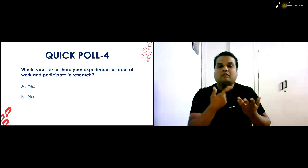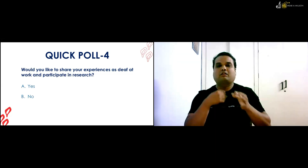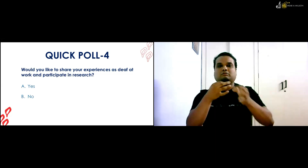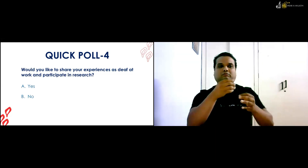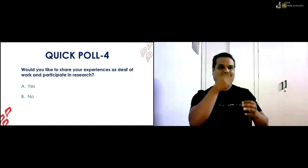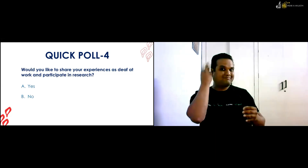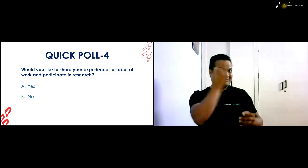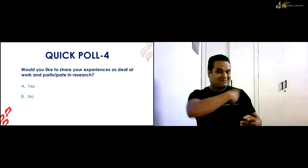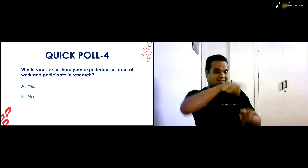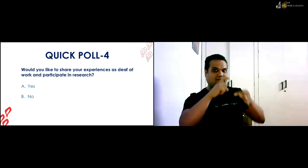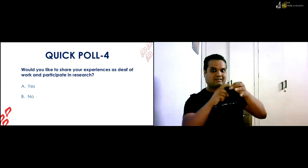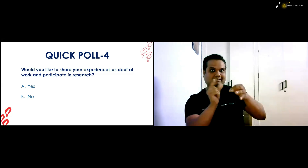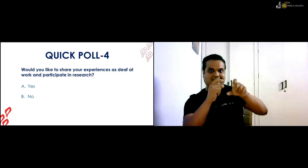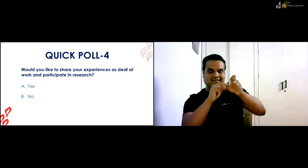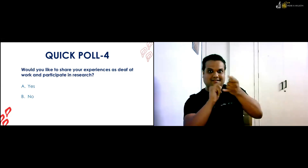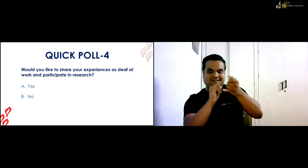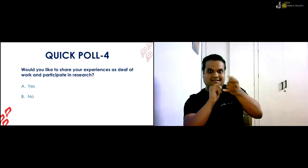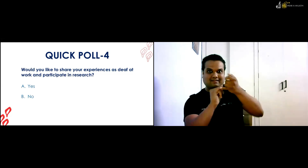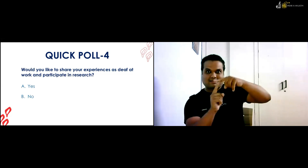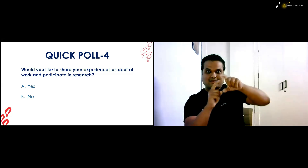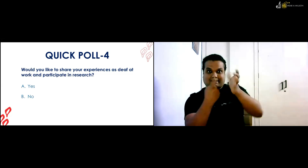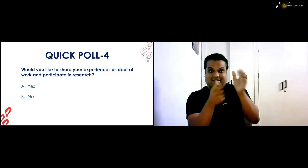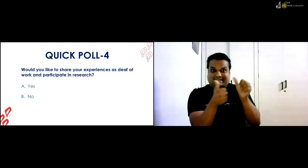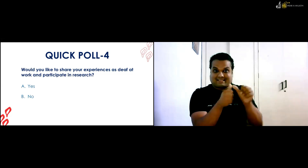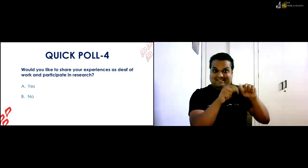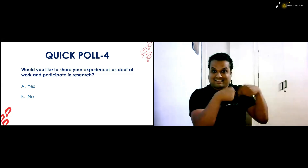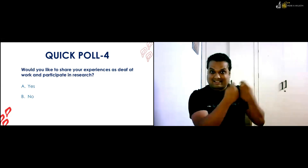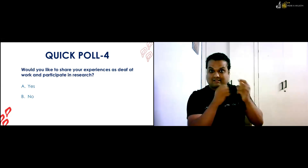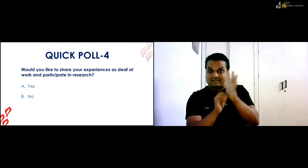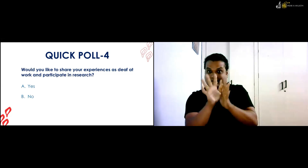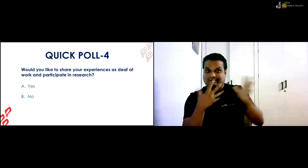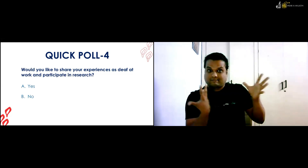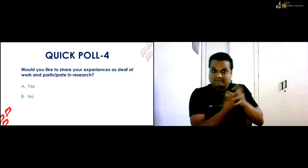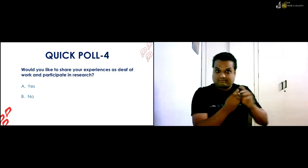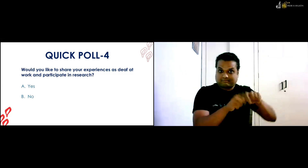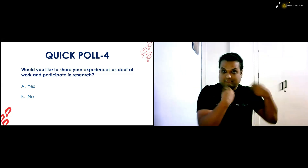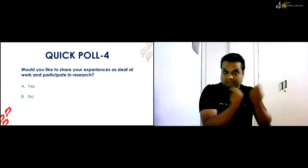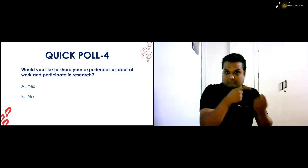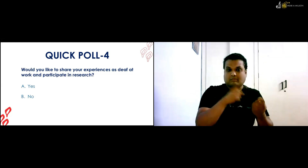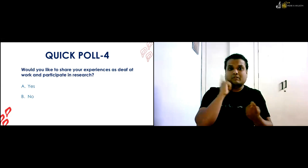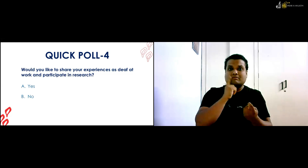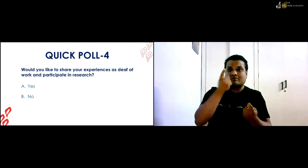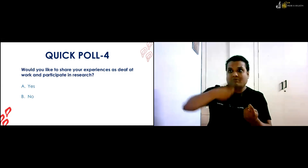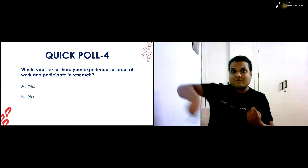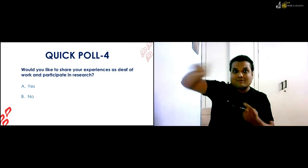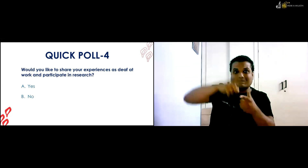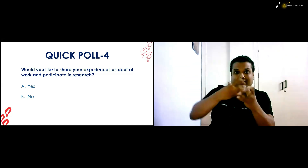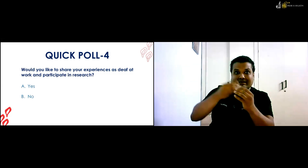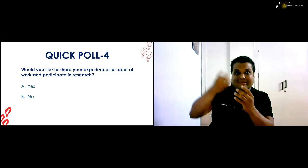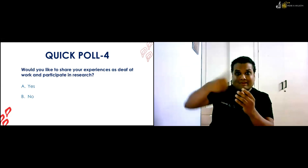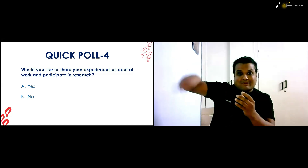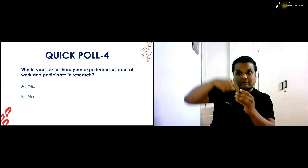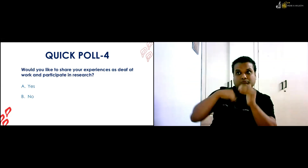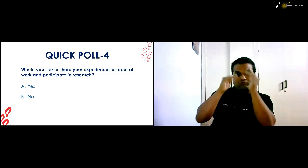So the action research work, the Questera Foundation, along with Here a Million